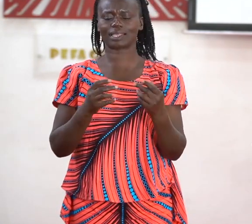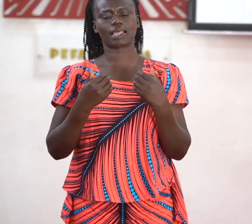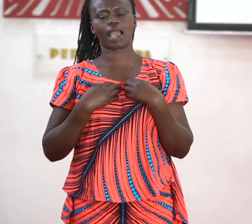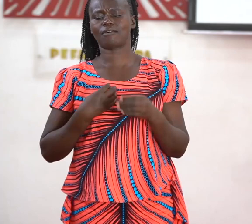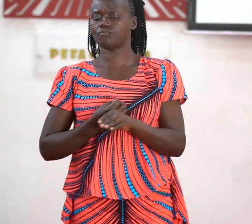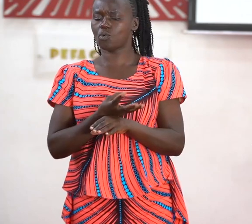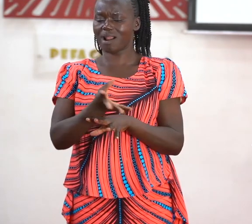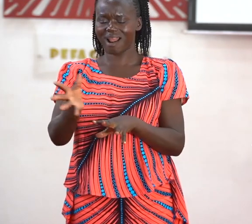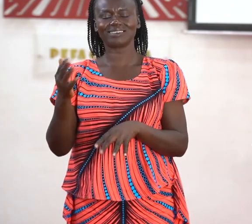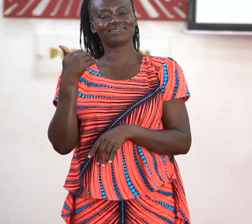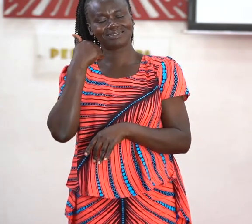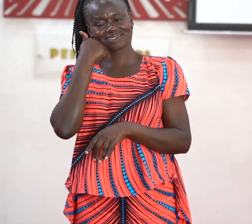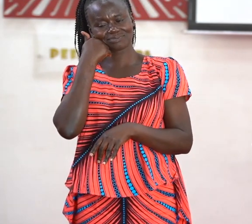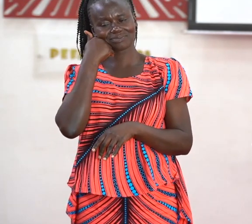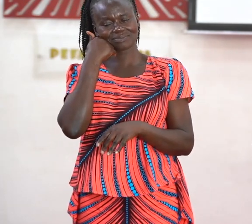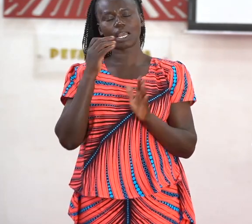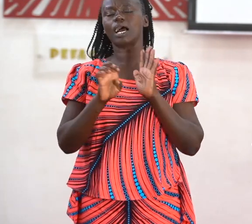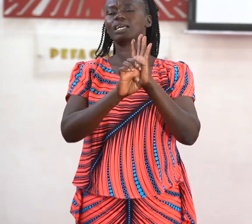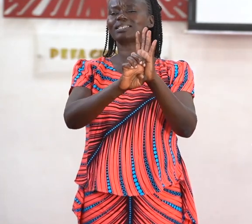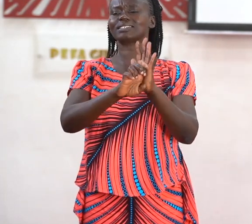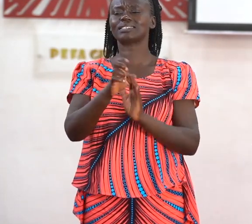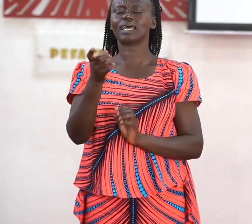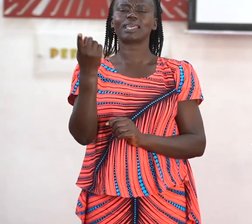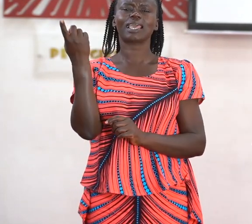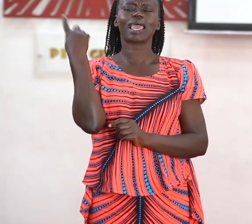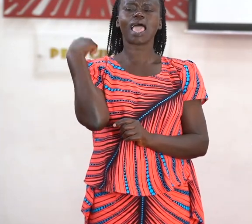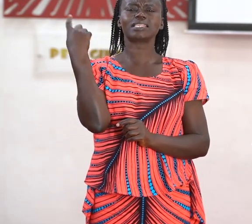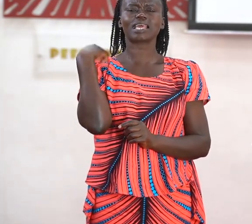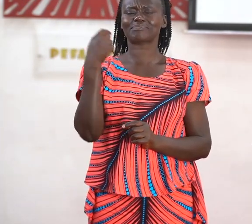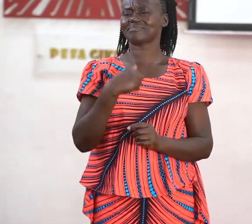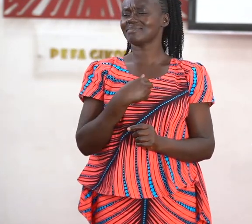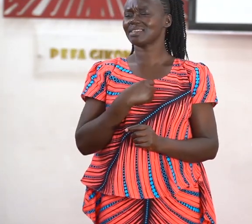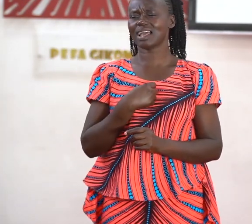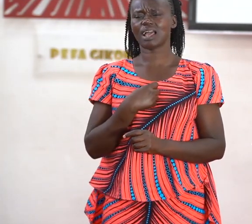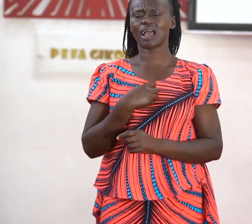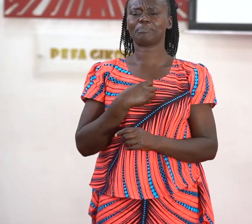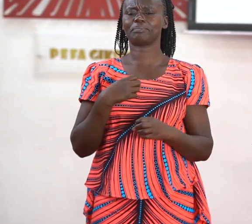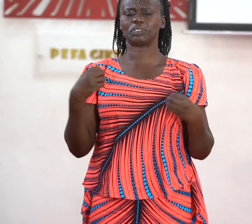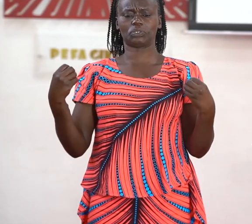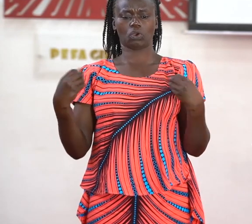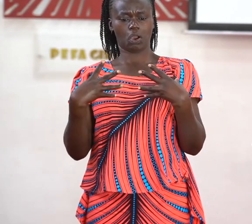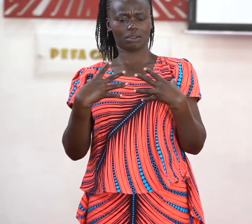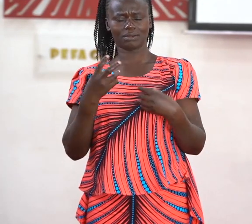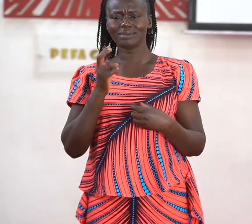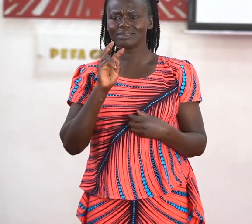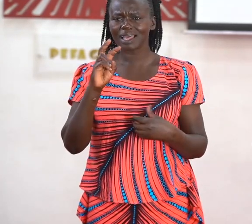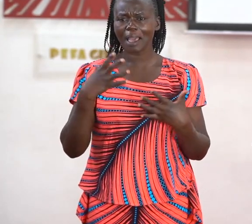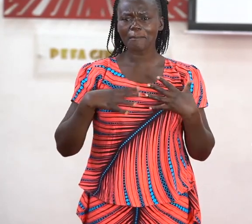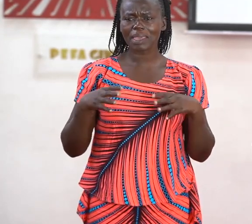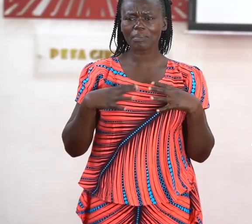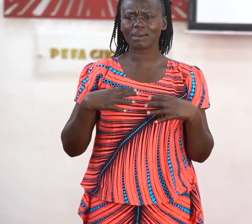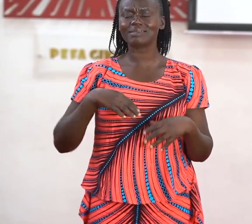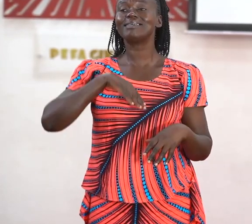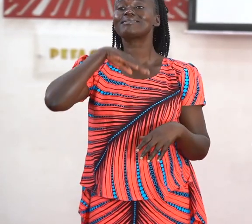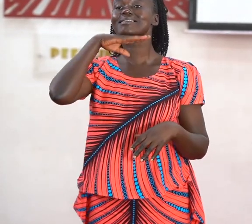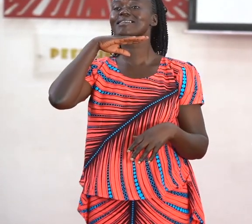coronavirus, like yesterday, I was saddened to see the number of people who died in the US